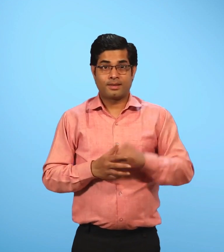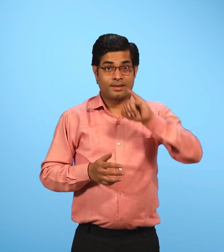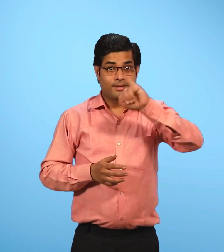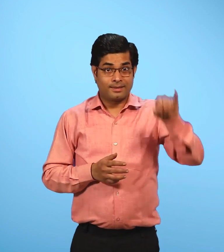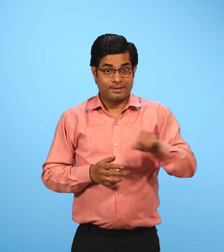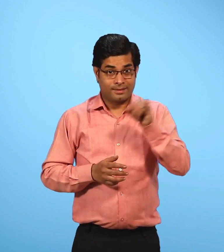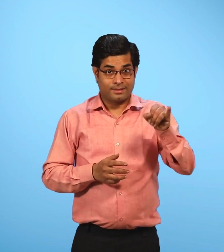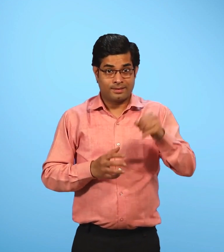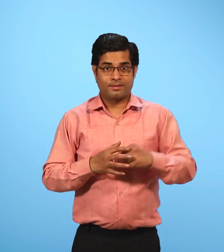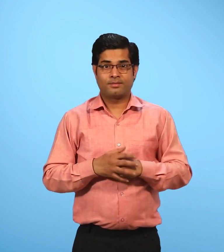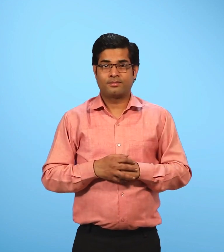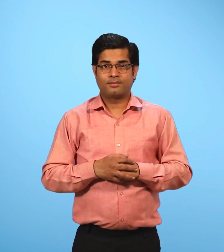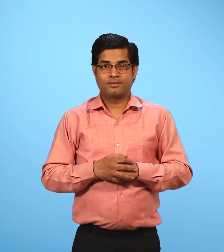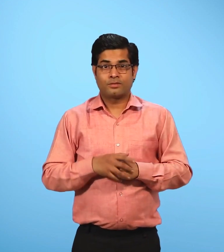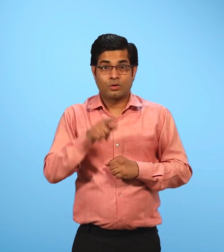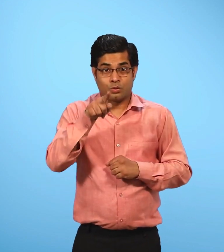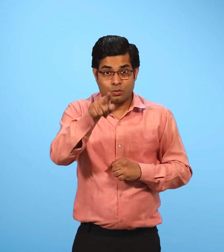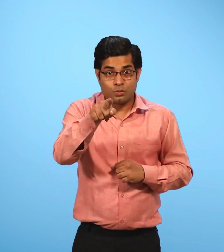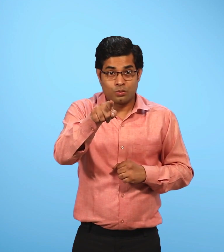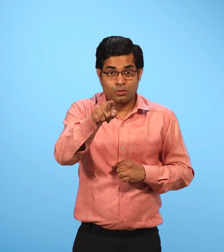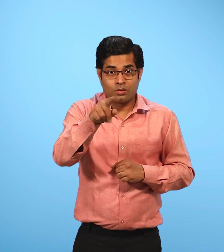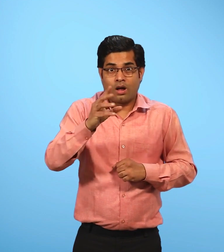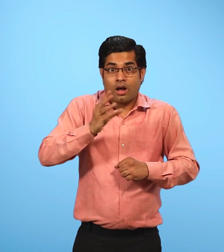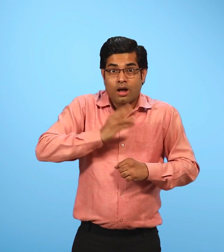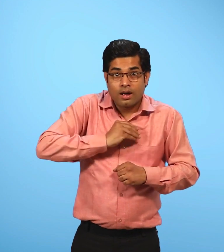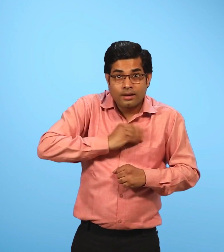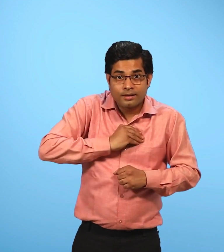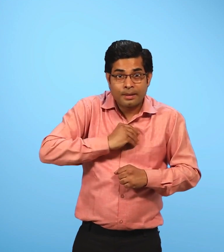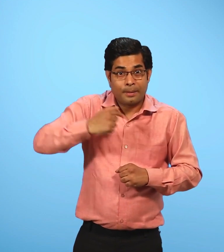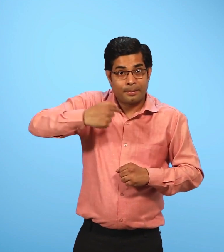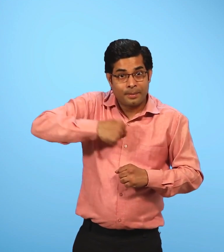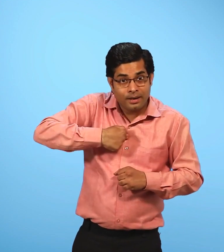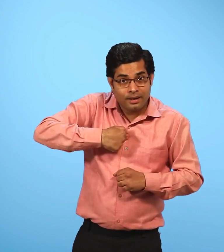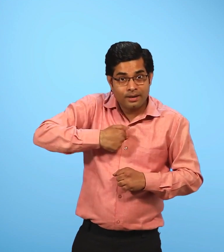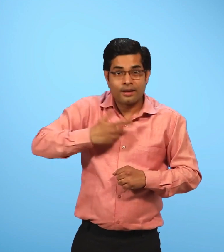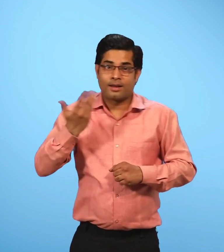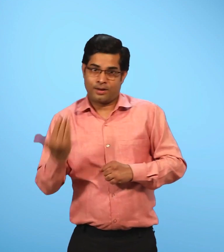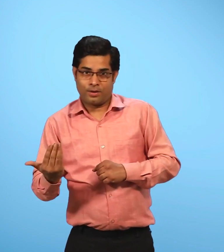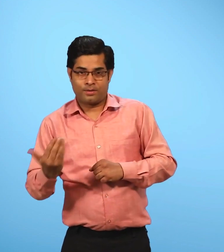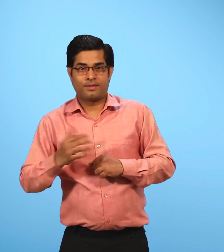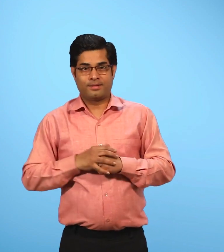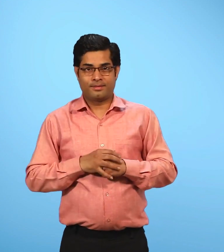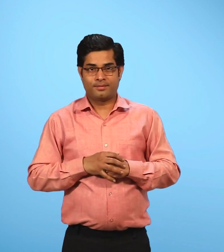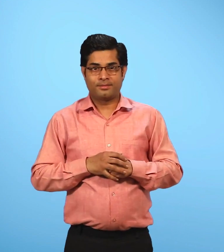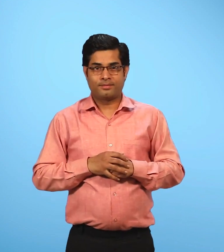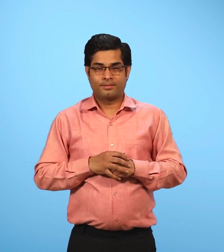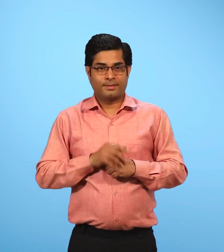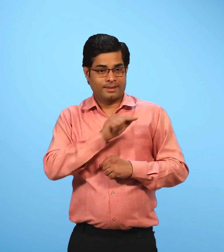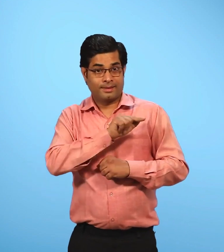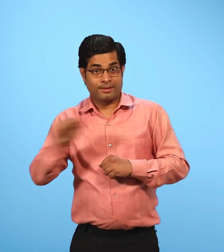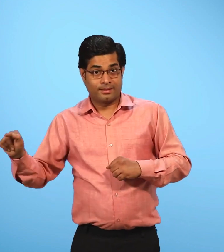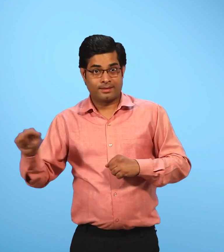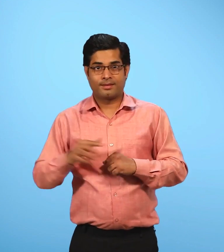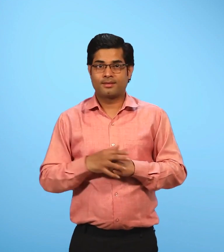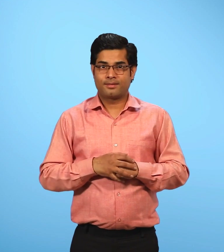to someone this belonged. Blank. 4.